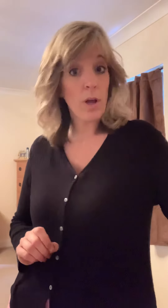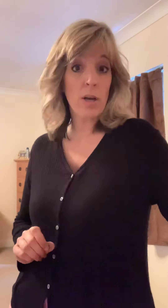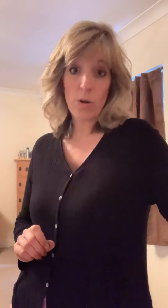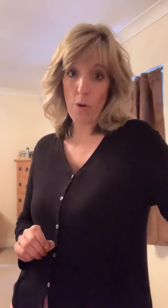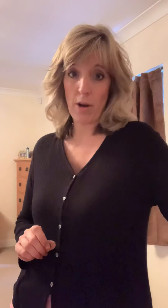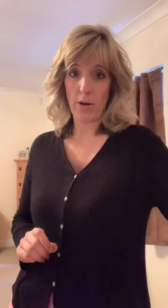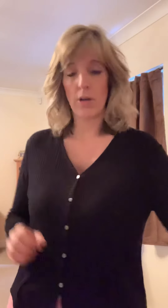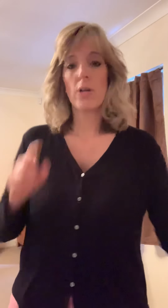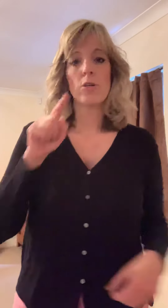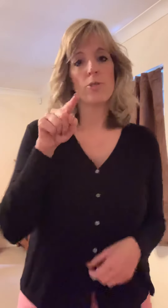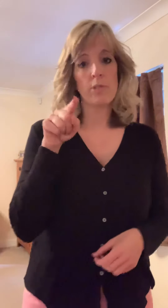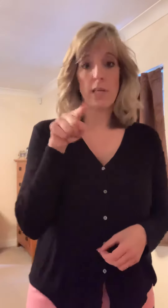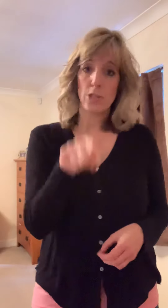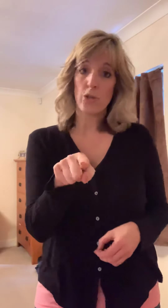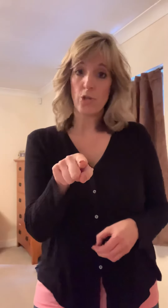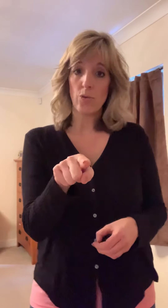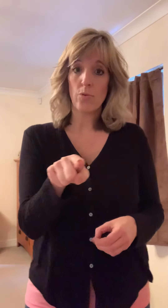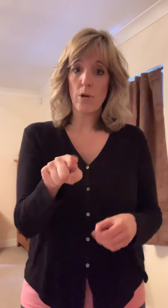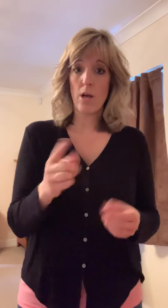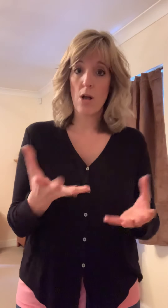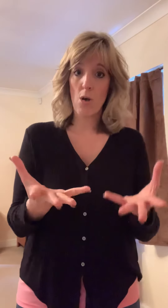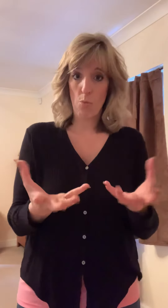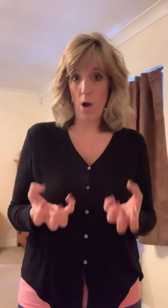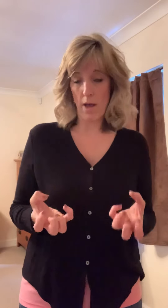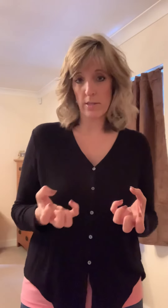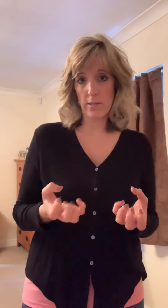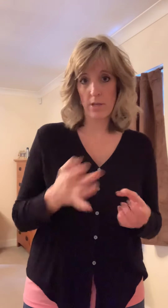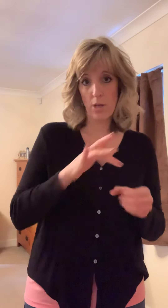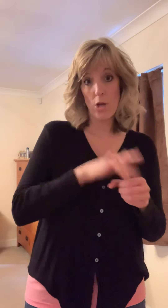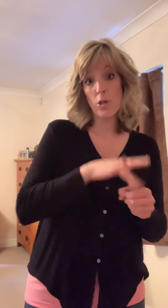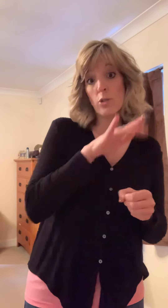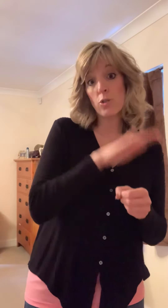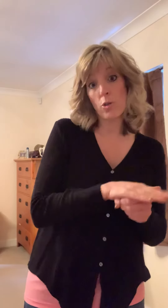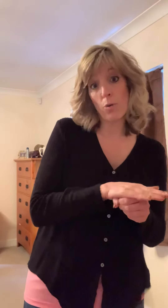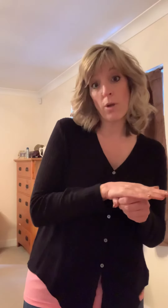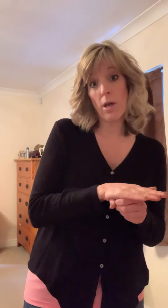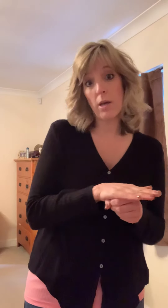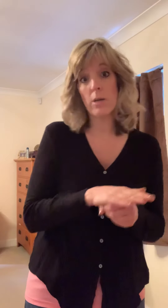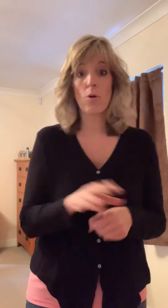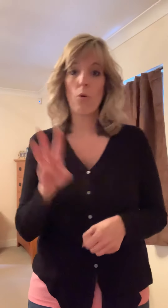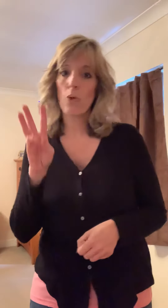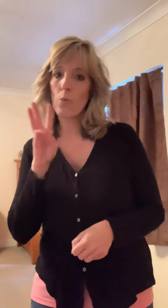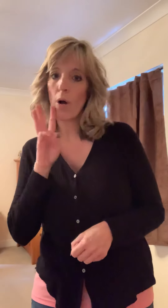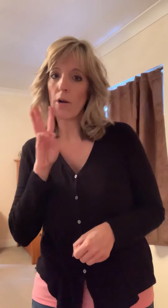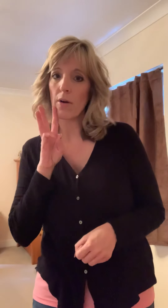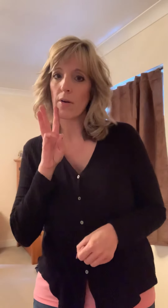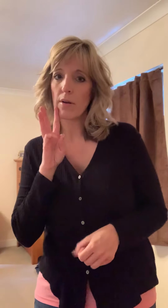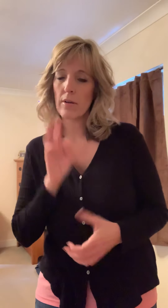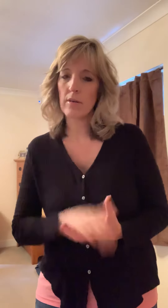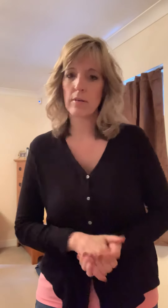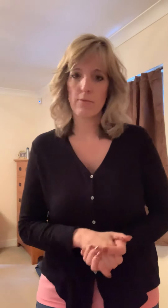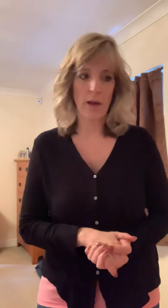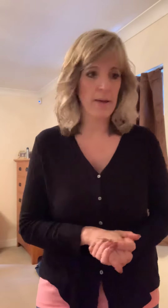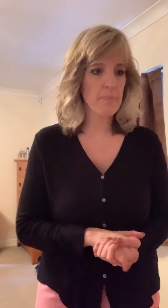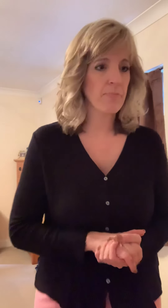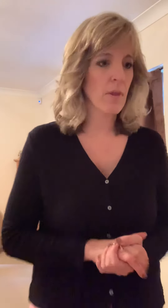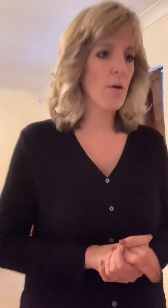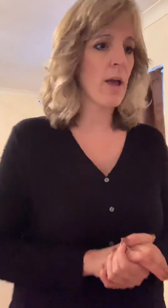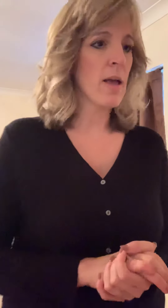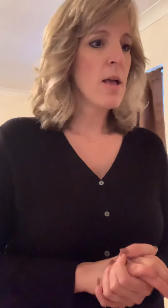or water? You would say, do you want soda or water, right? Okay, so